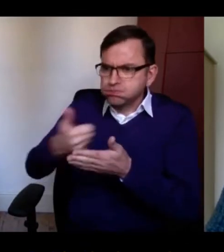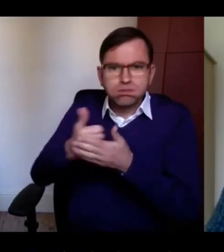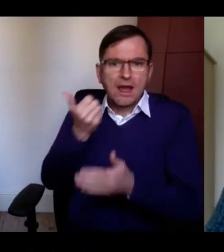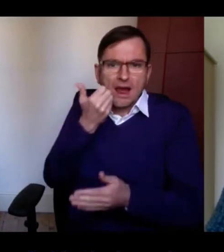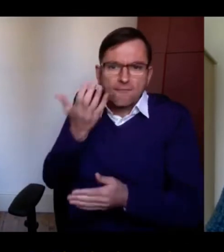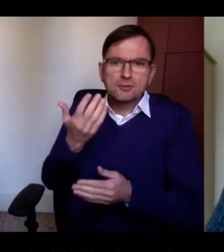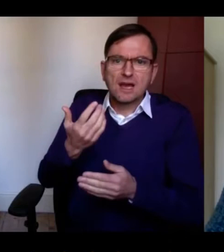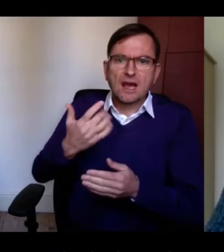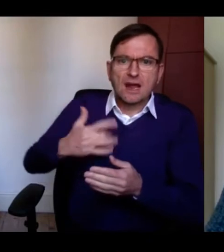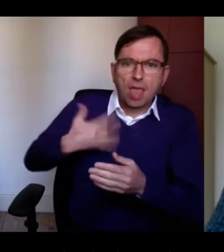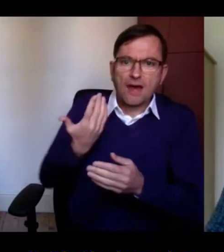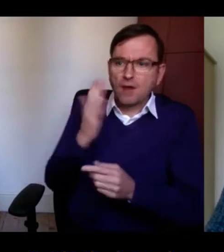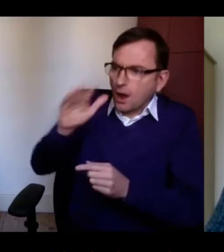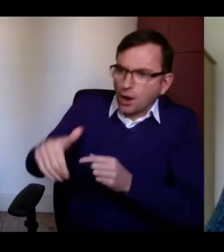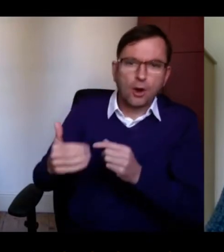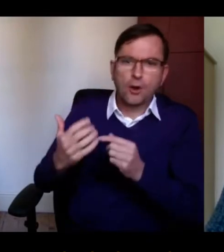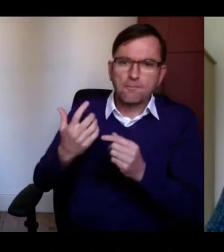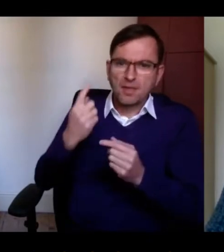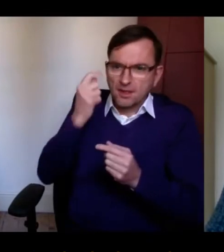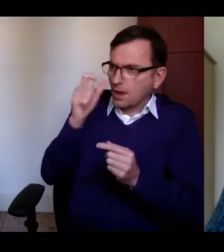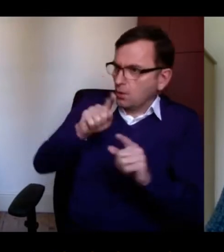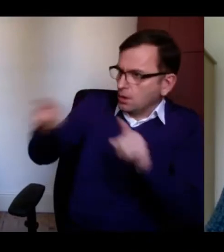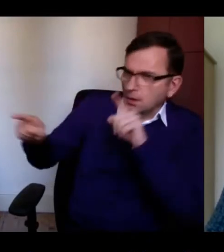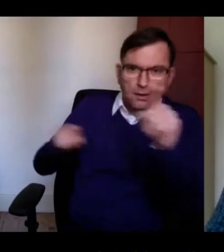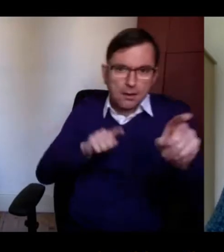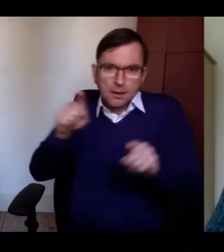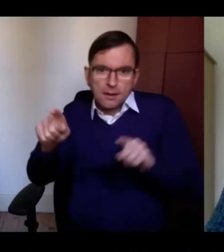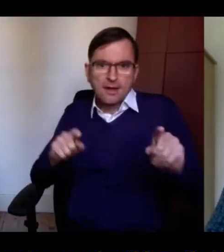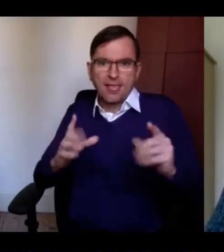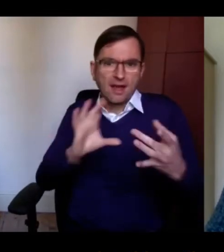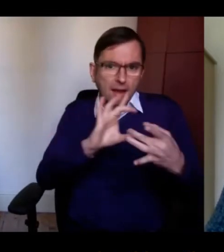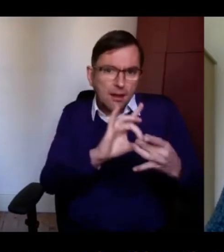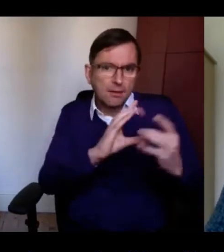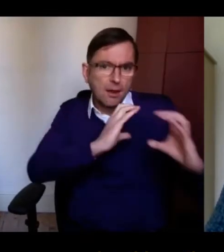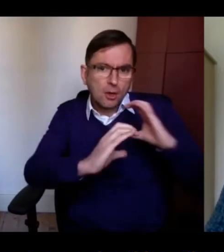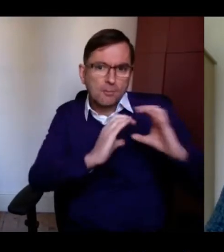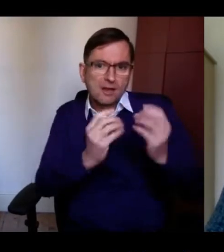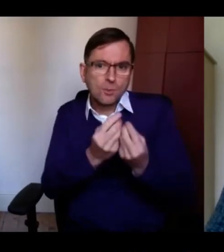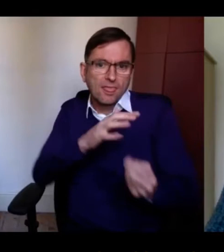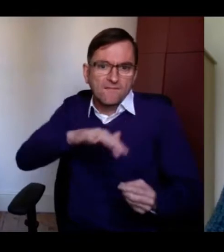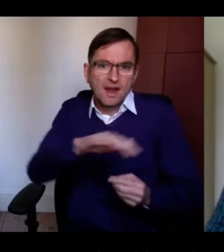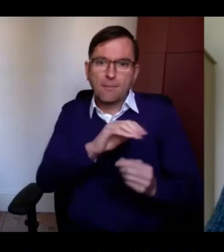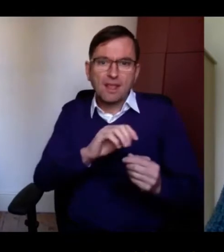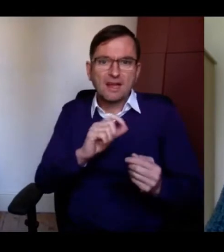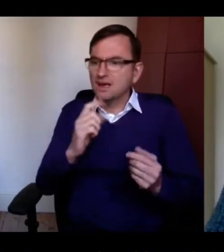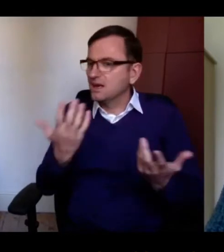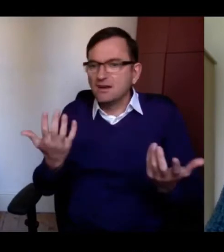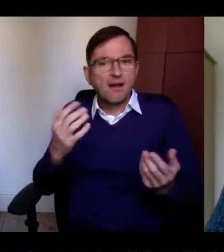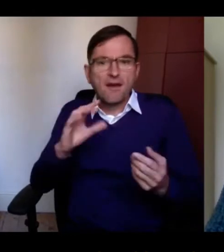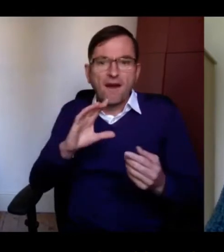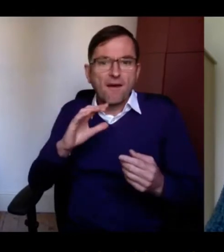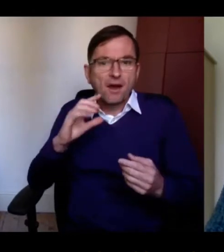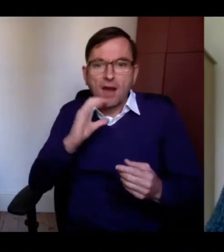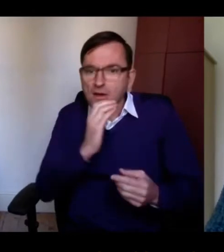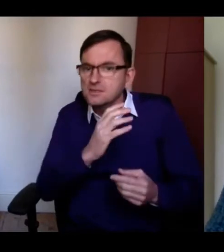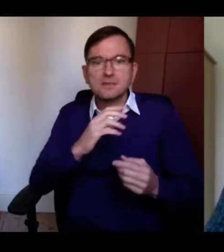there's regular signs, there's everyday things that they use, they communicate with